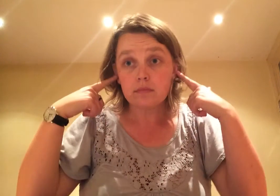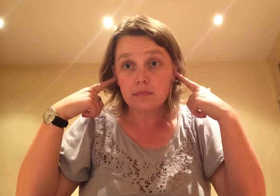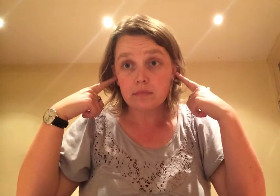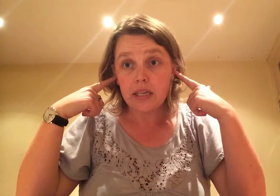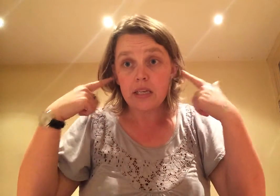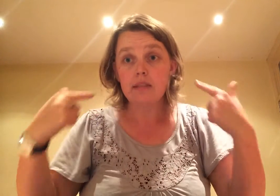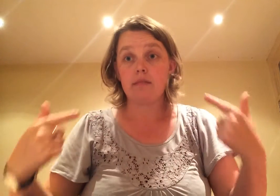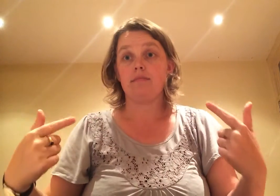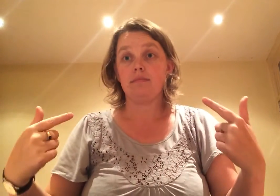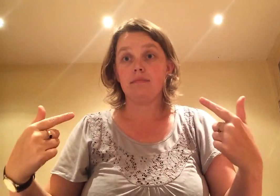ears,